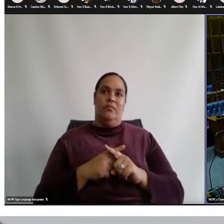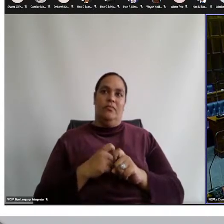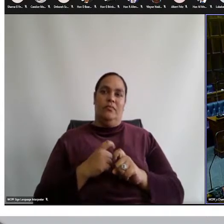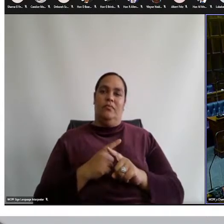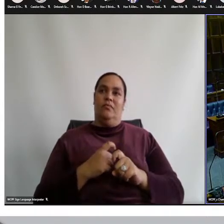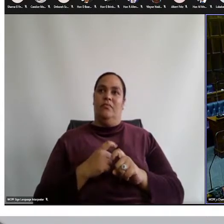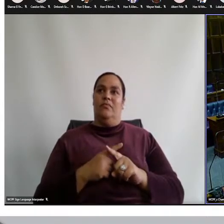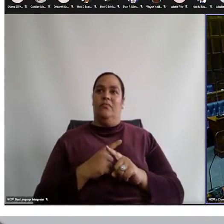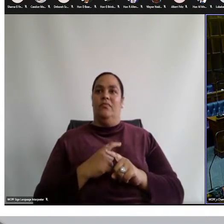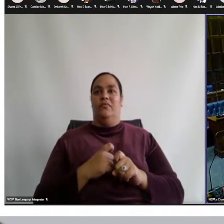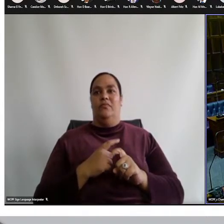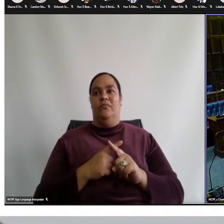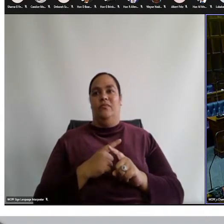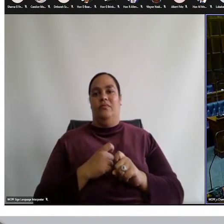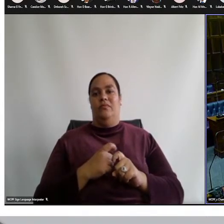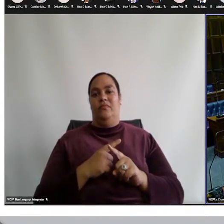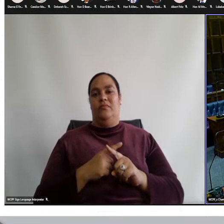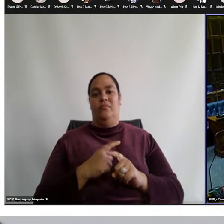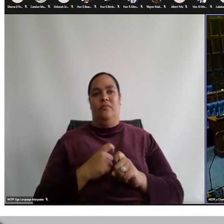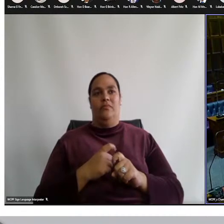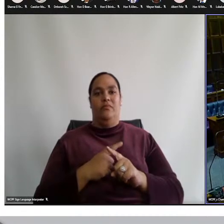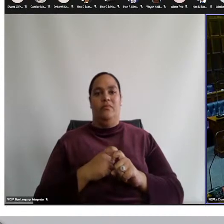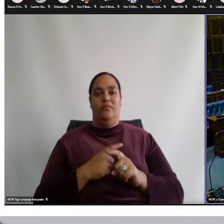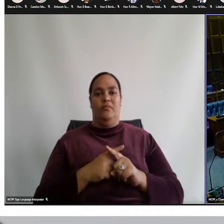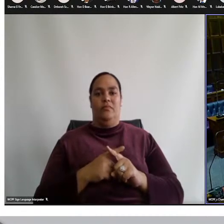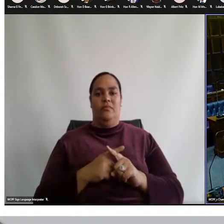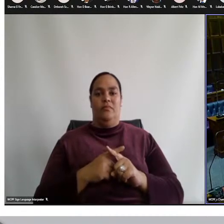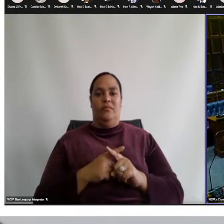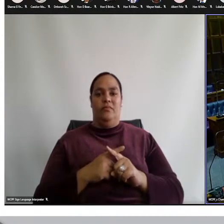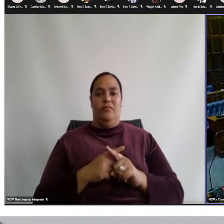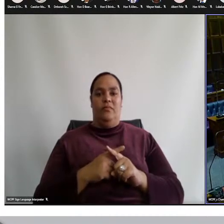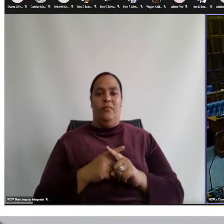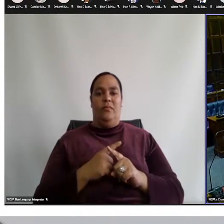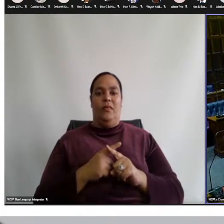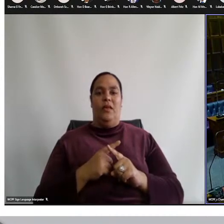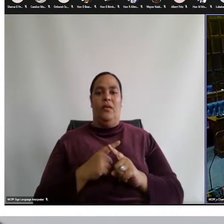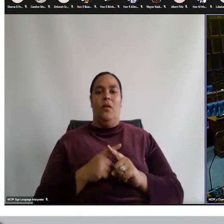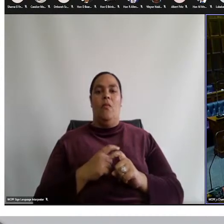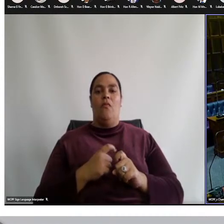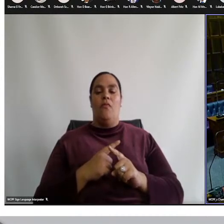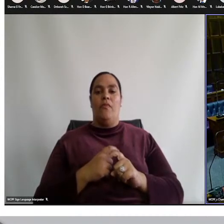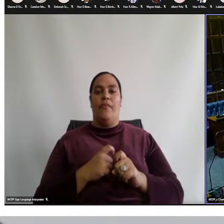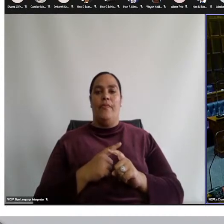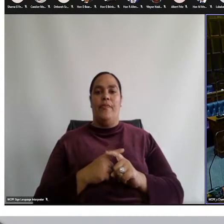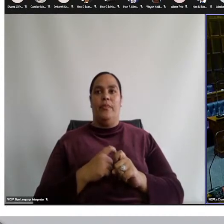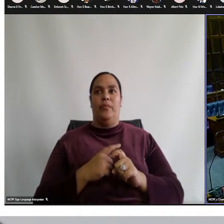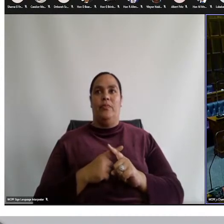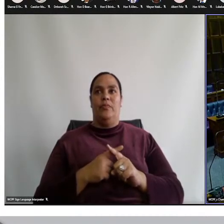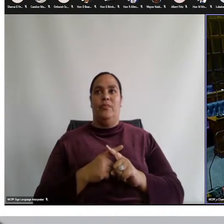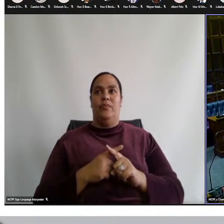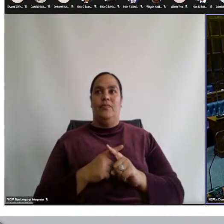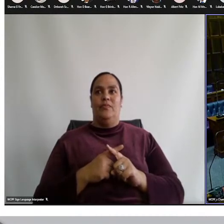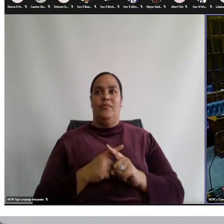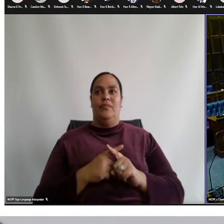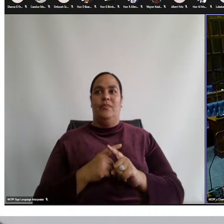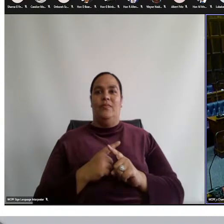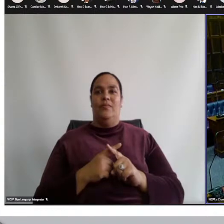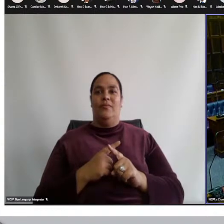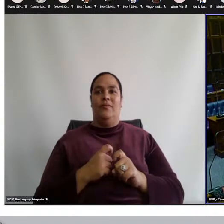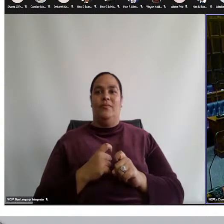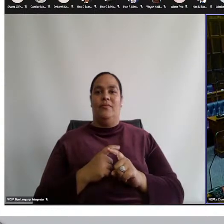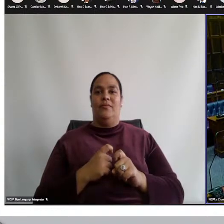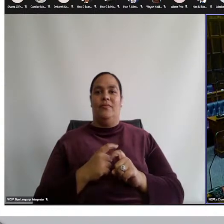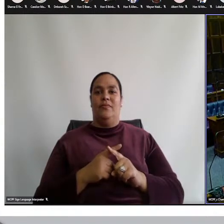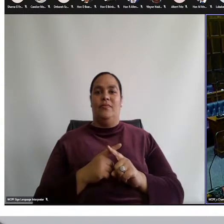Umise lankosi uglunga kwiphondo letu. Kosi sigelela iAfrika. Gcina